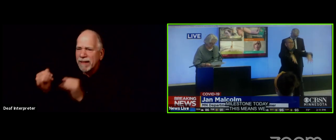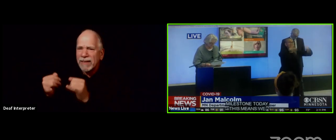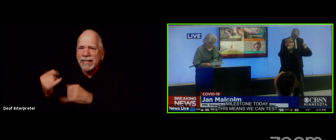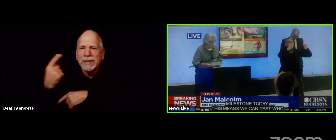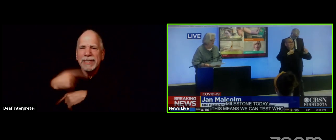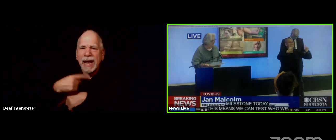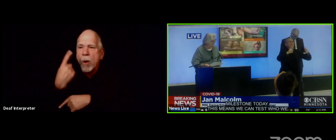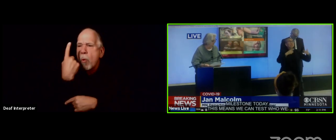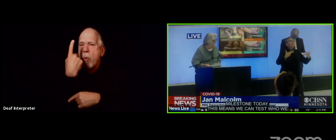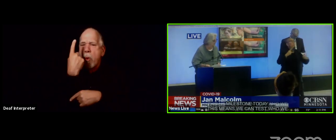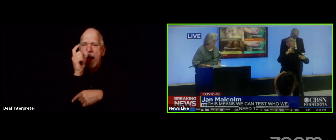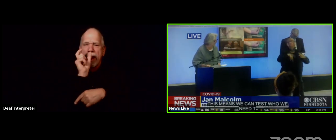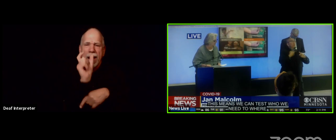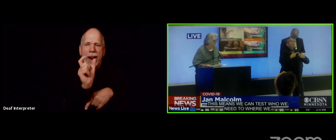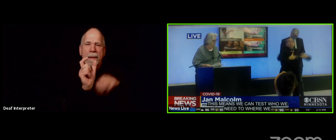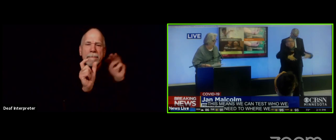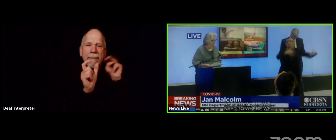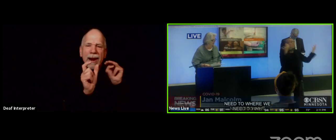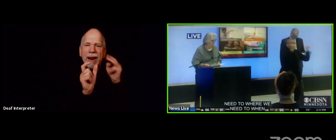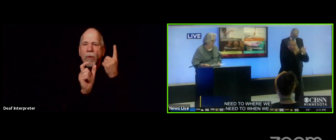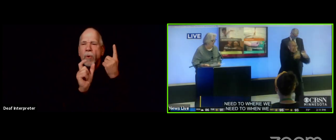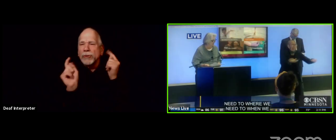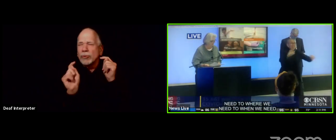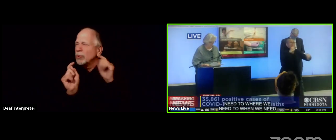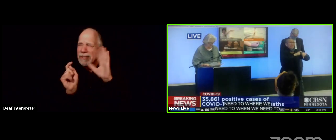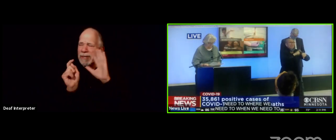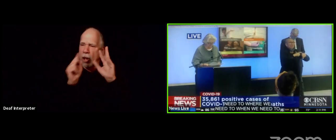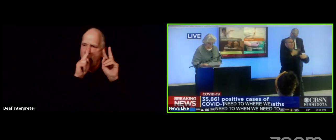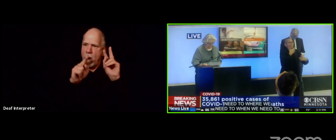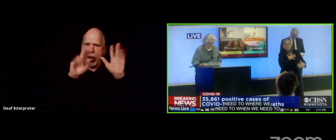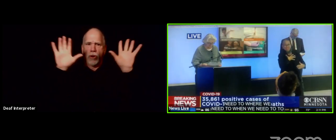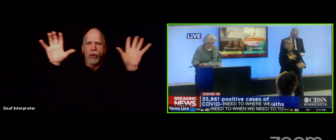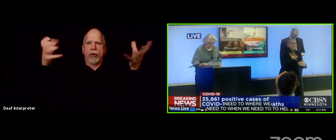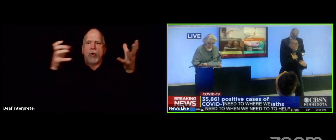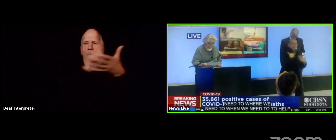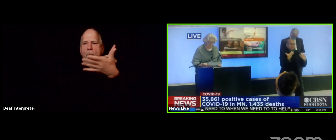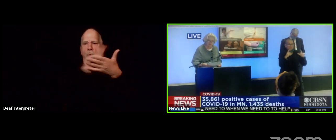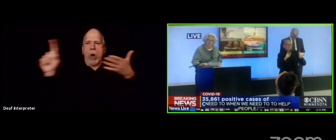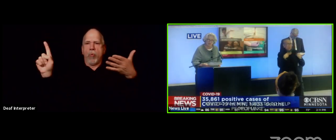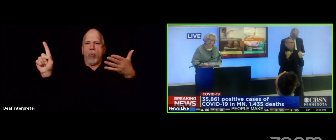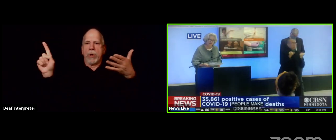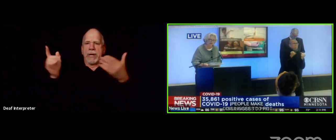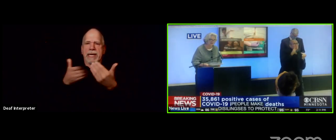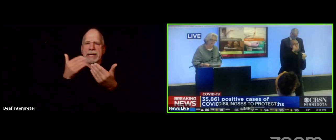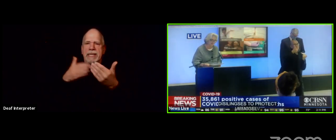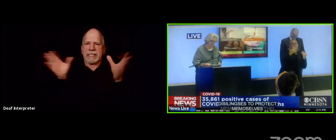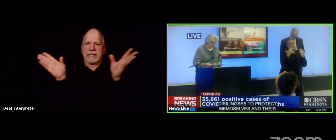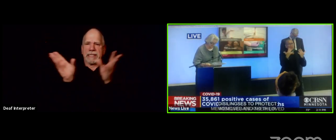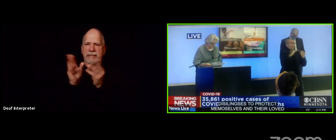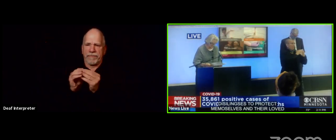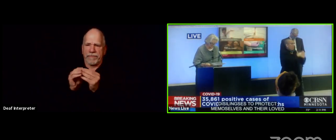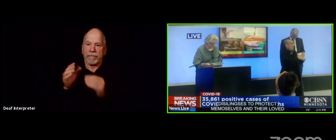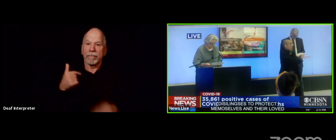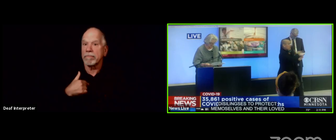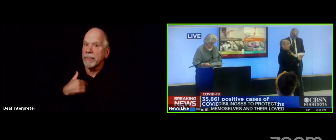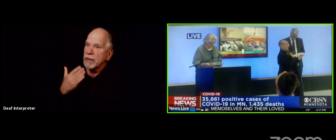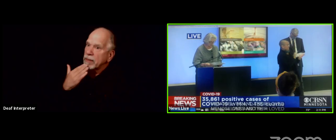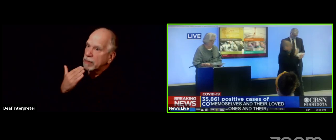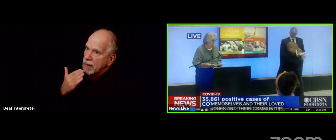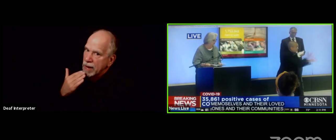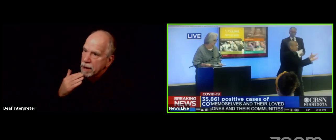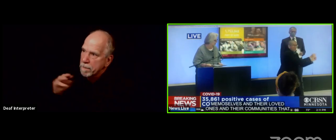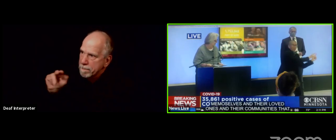to help people make decisions to protect themselves and their loved ones and their communities, that we can identify hotspots as they're occurring